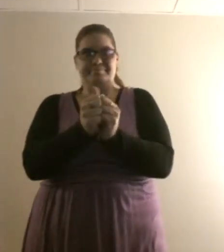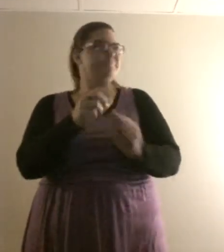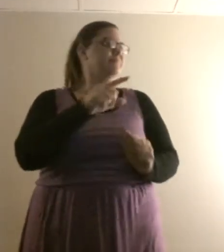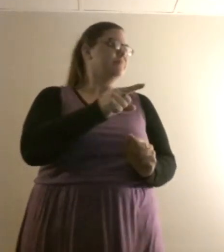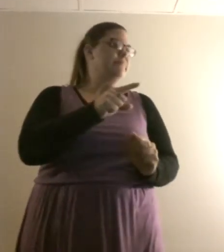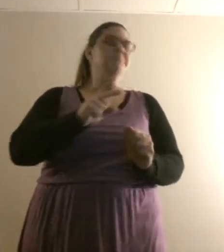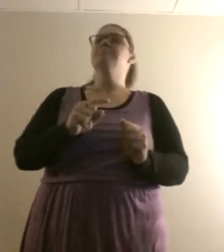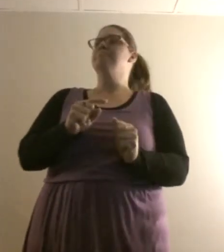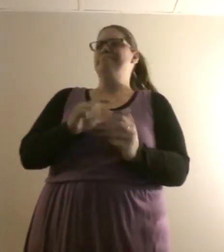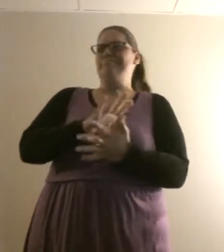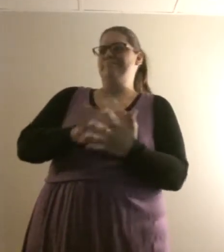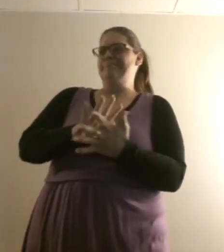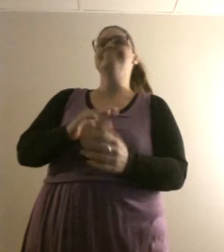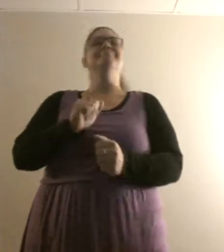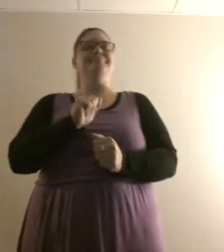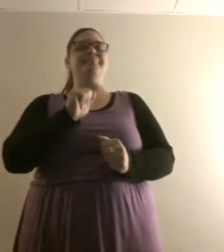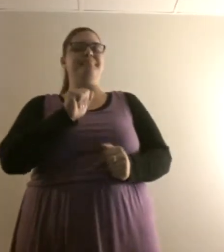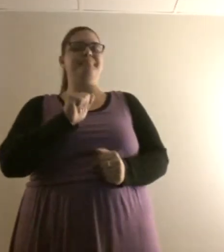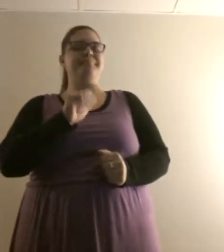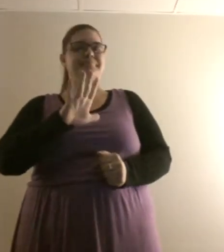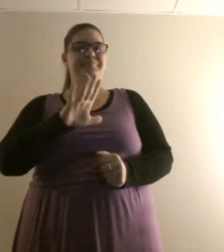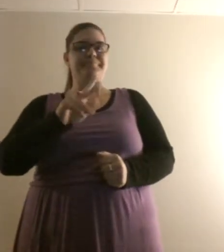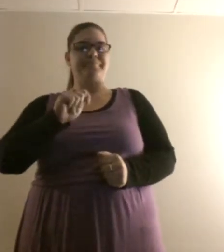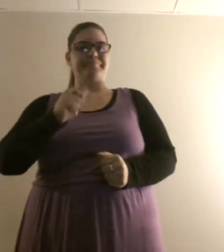fifths. Okay, each of these is 1/5 of the pie.